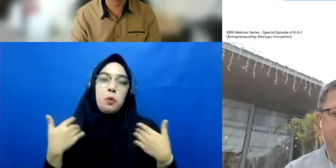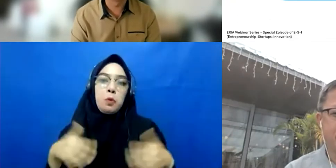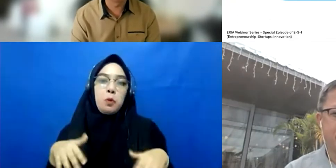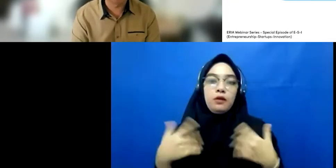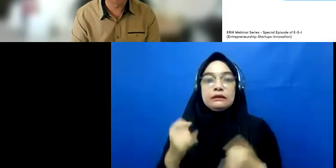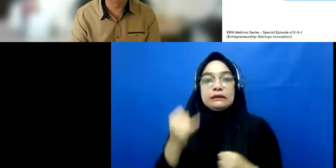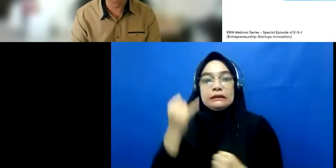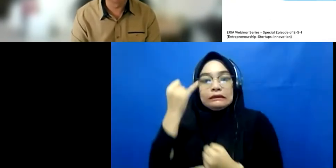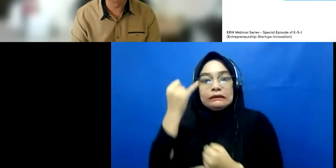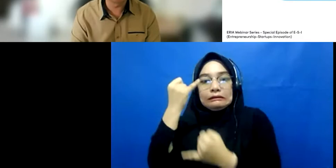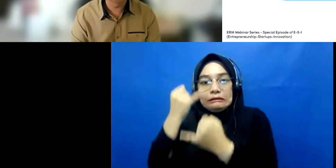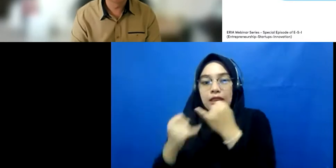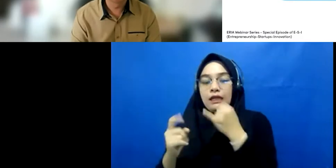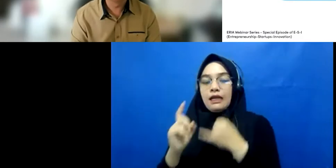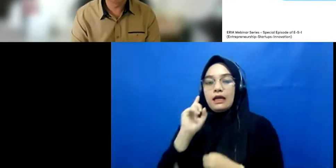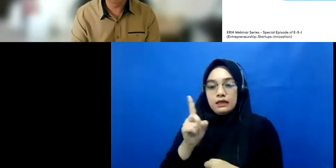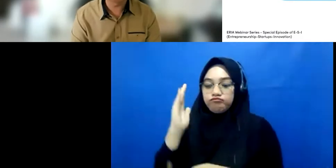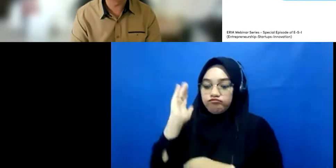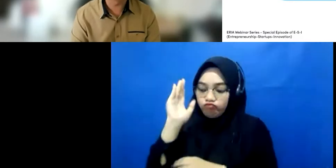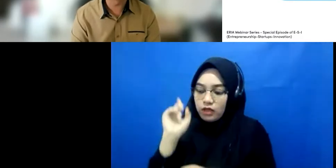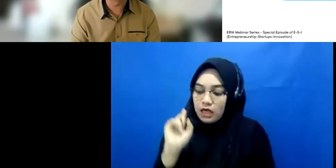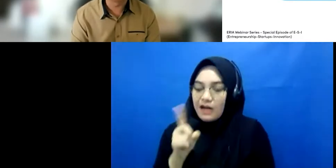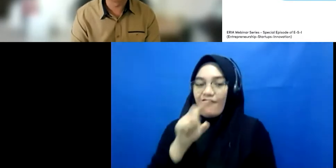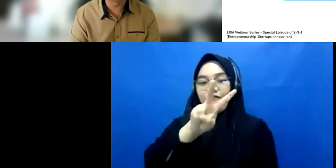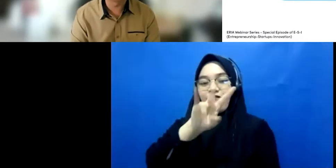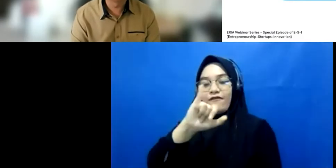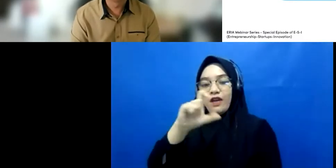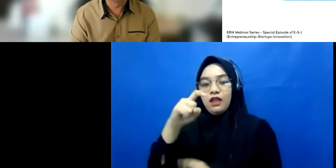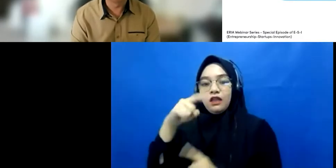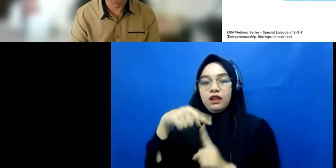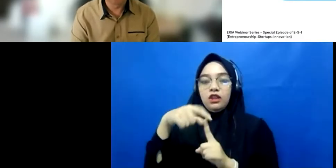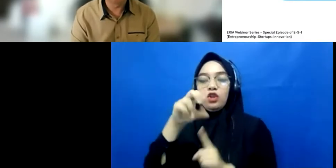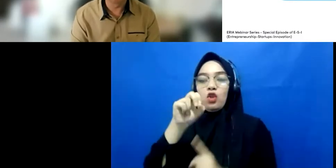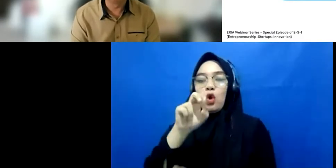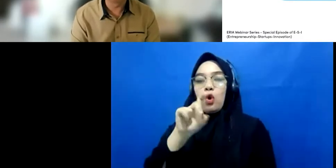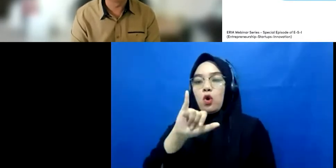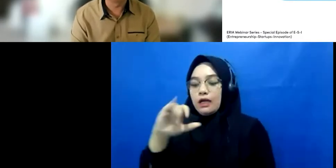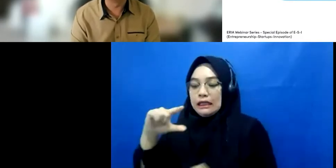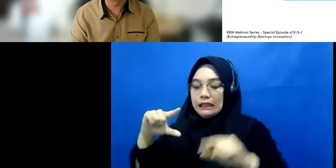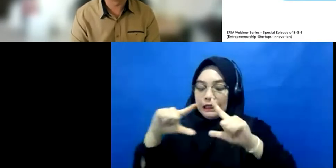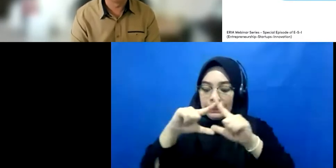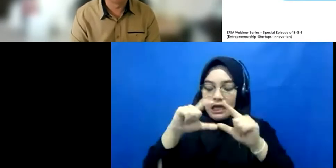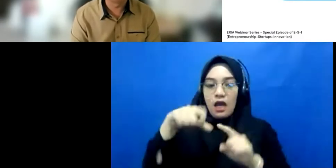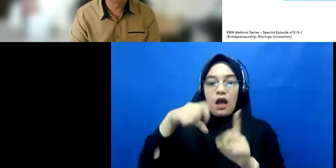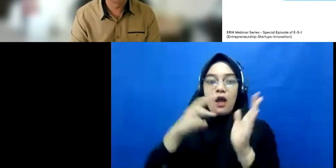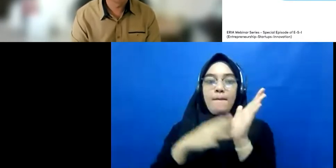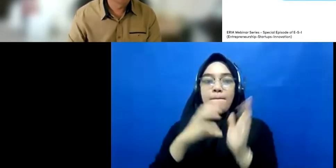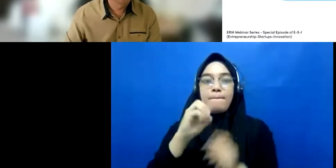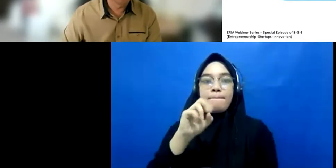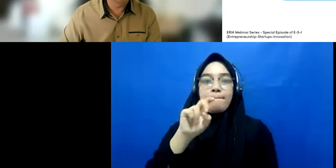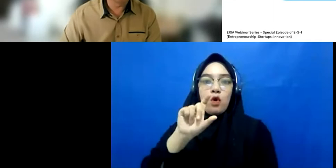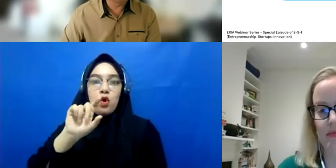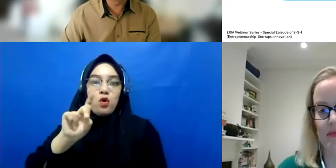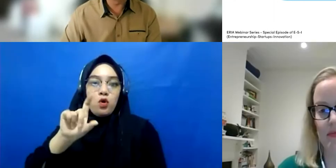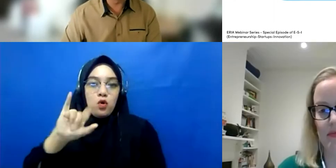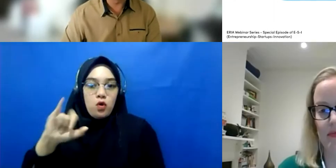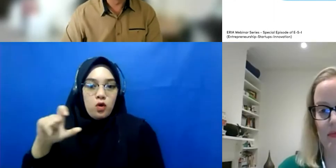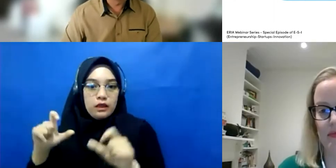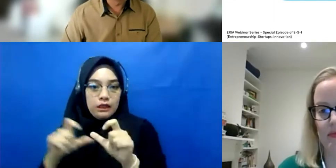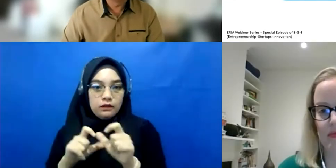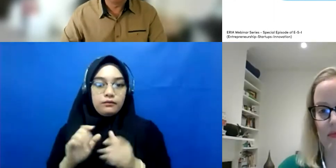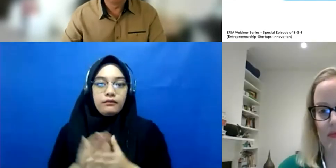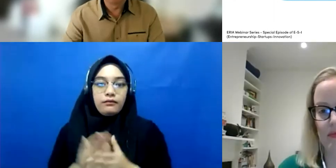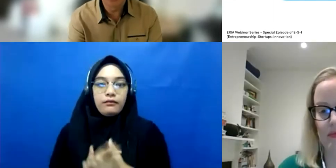panelist is Ms. Victoria Morris, Chief Executive Officer of Alina Vision in Vietnam.